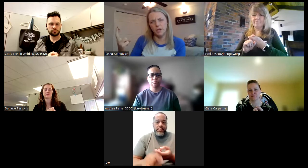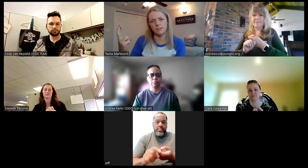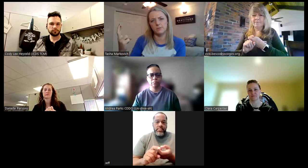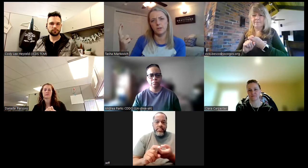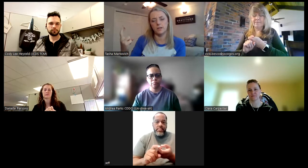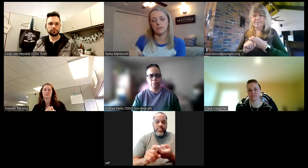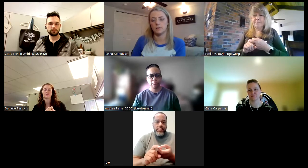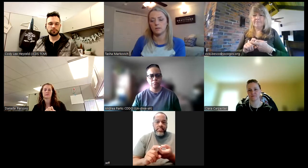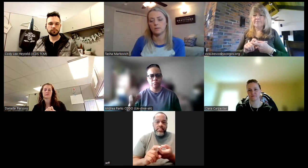Best friend.